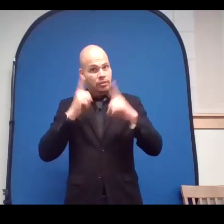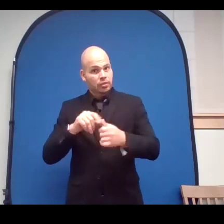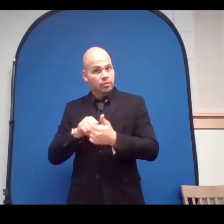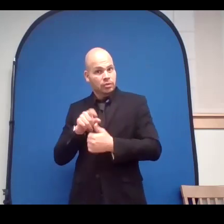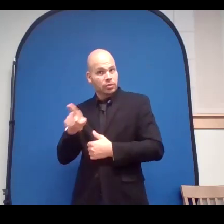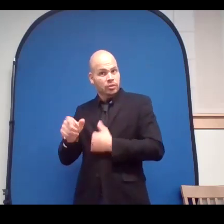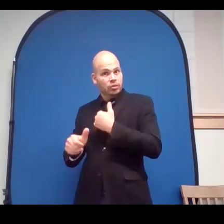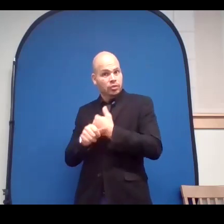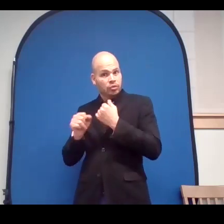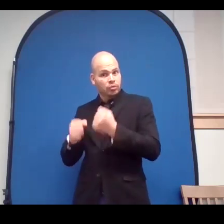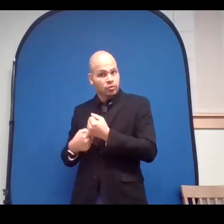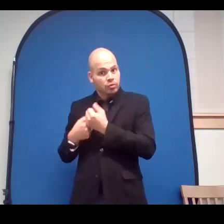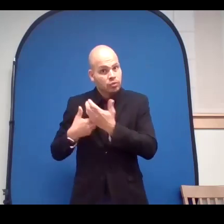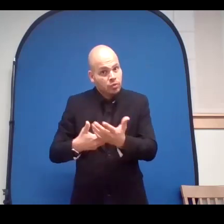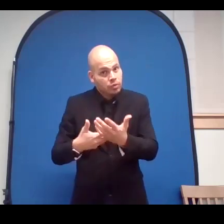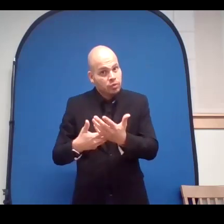To others.